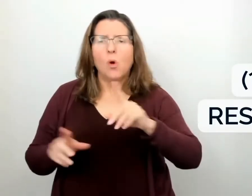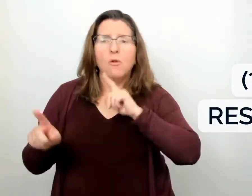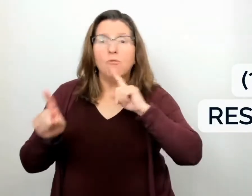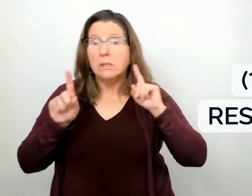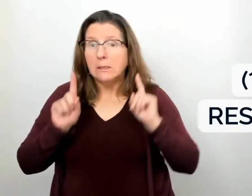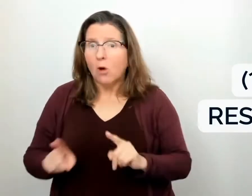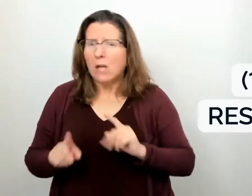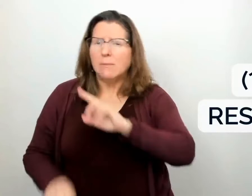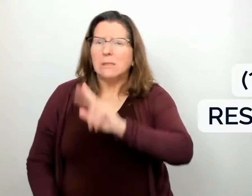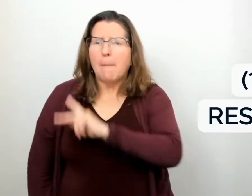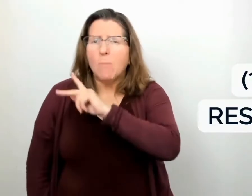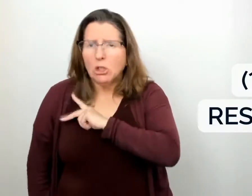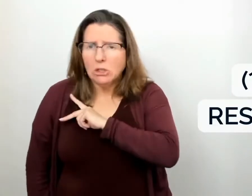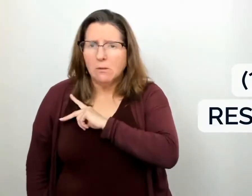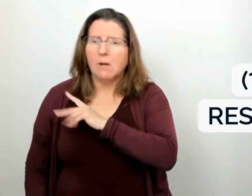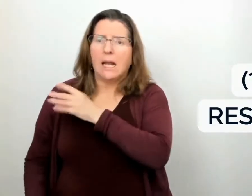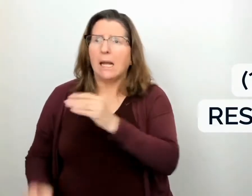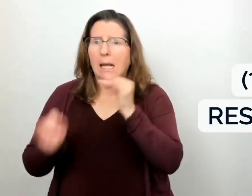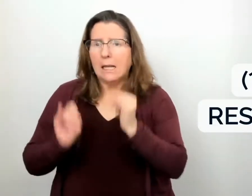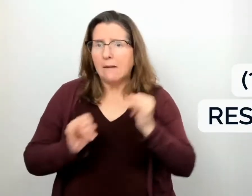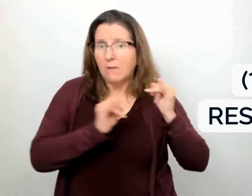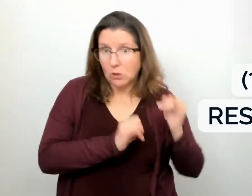It's your personal and individual response.